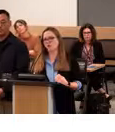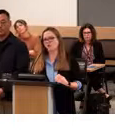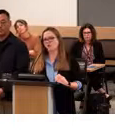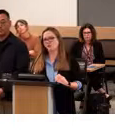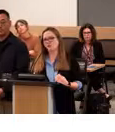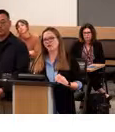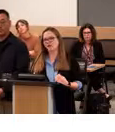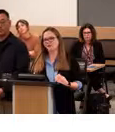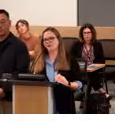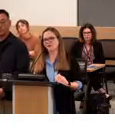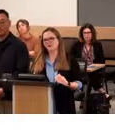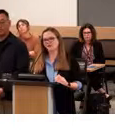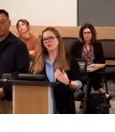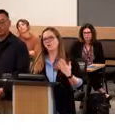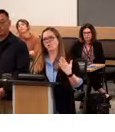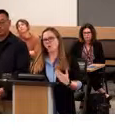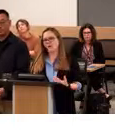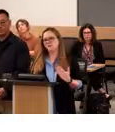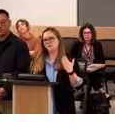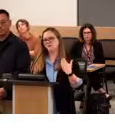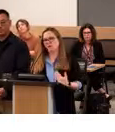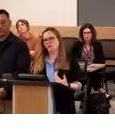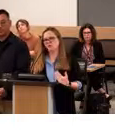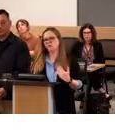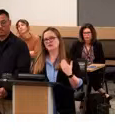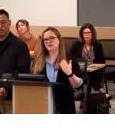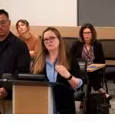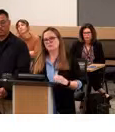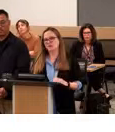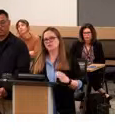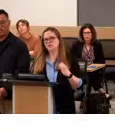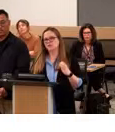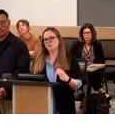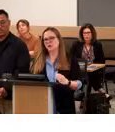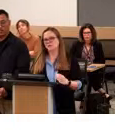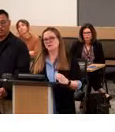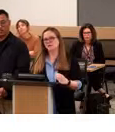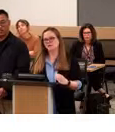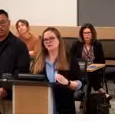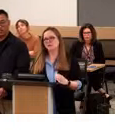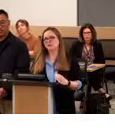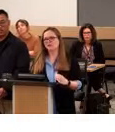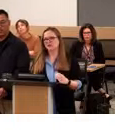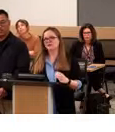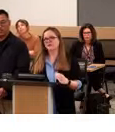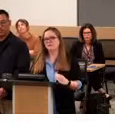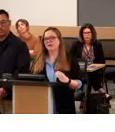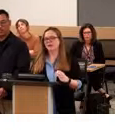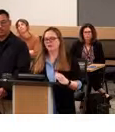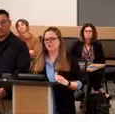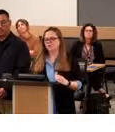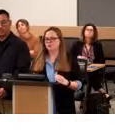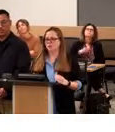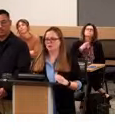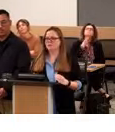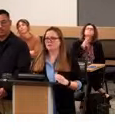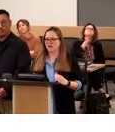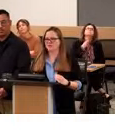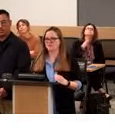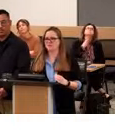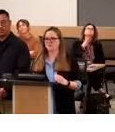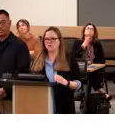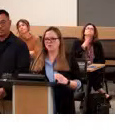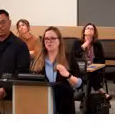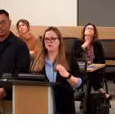are frequently asking, what does relevant and meaningful content look like in my Algebra 1